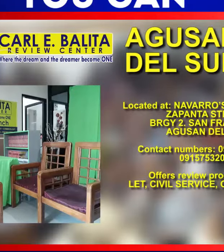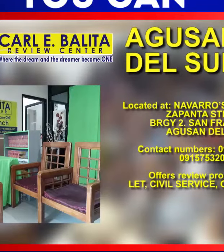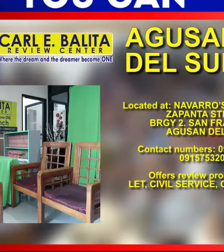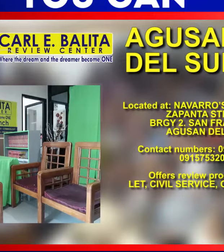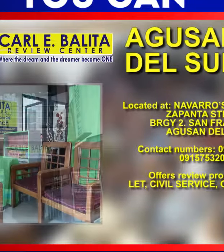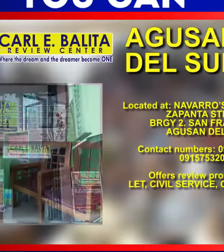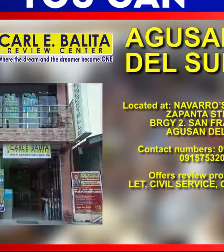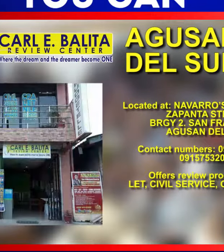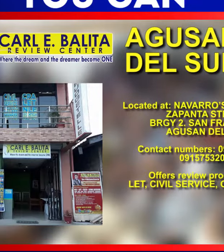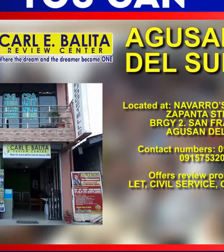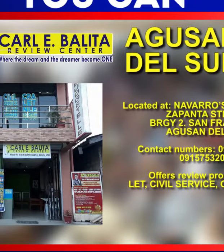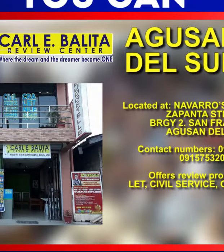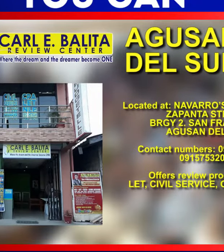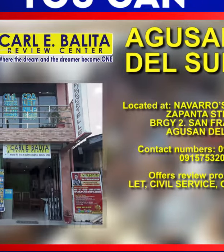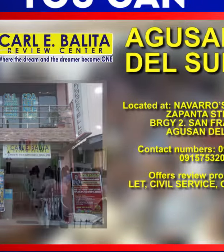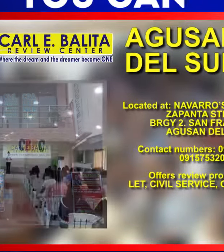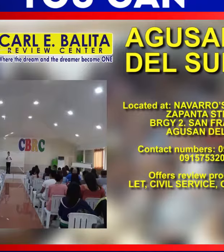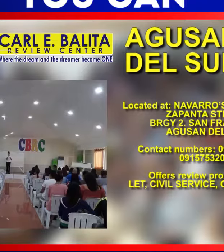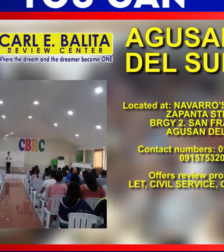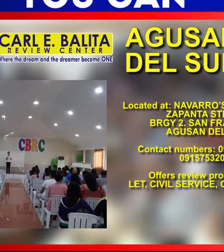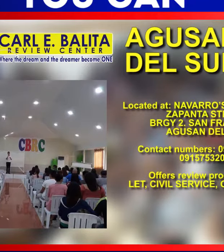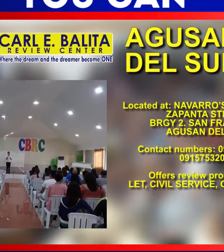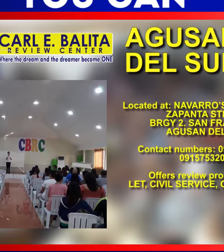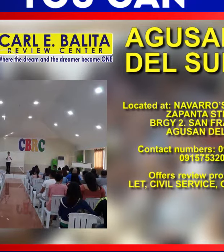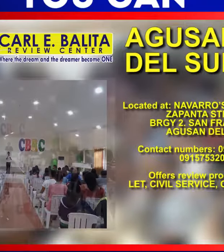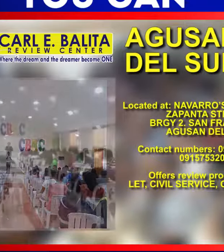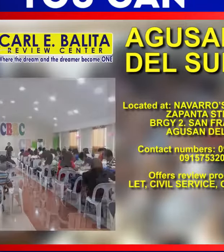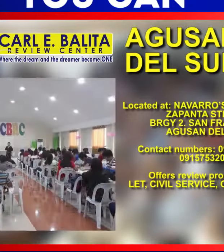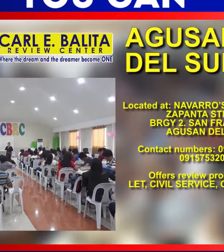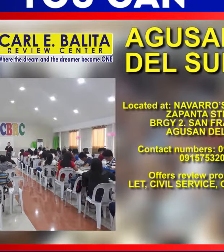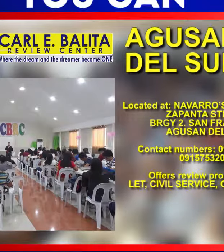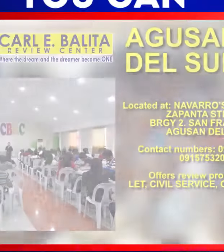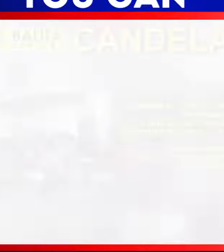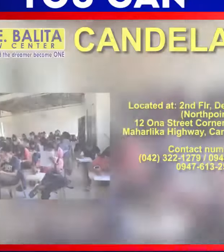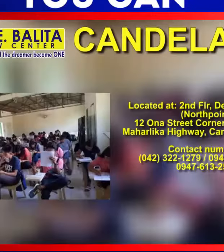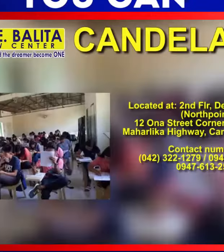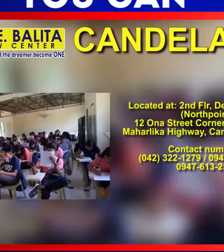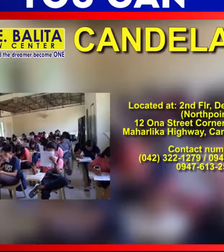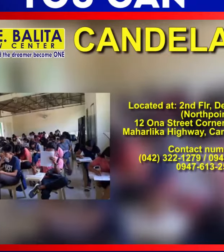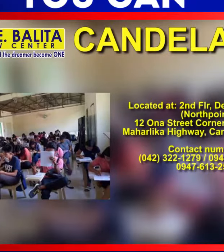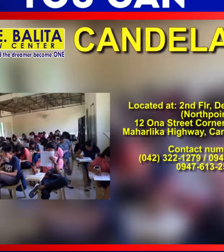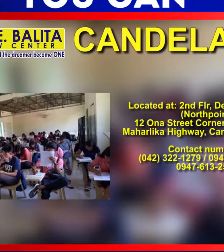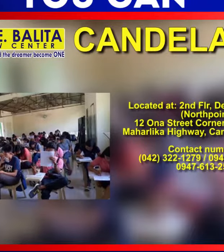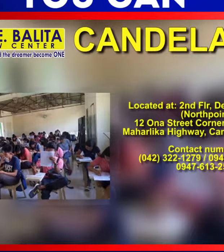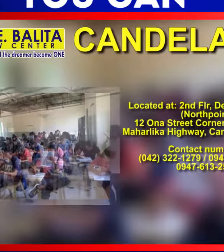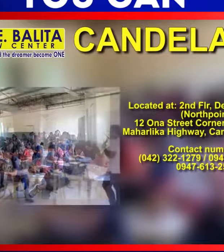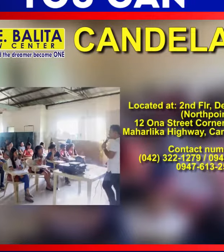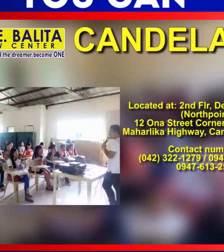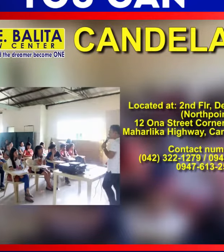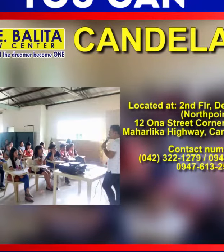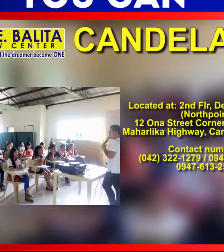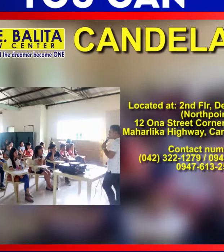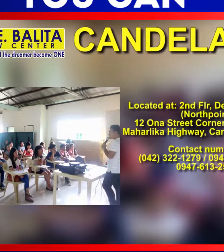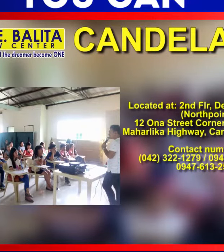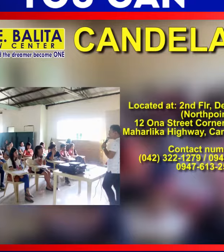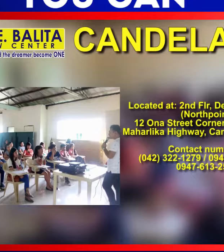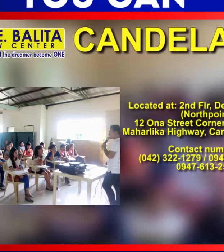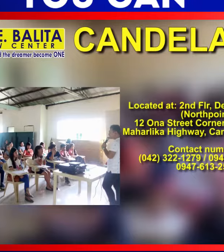Agusan del Sur, located at With These Contact Numbers. CBRC Candelaria, located at With These